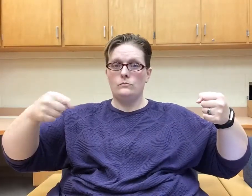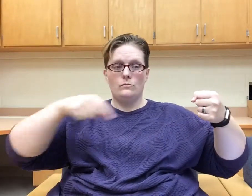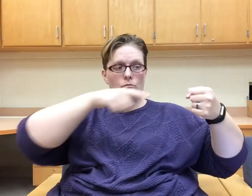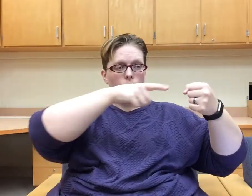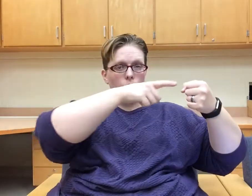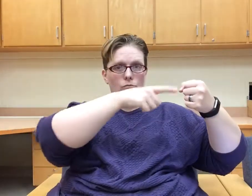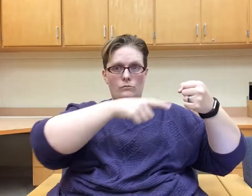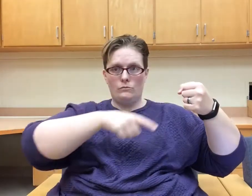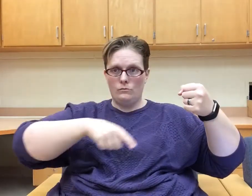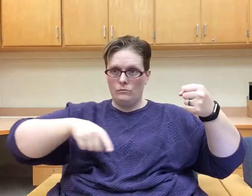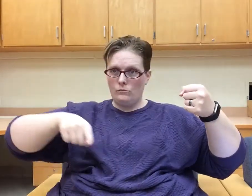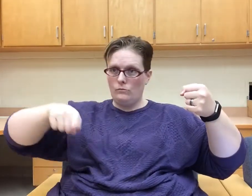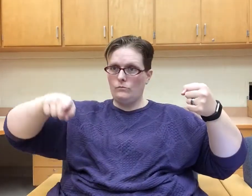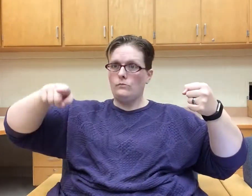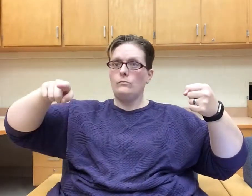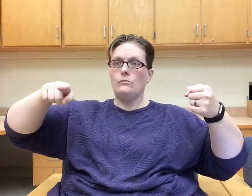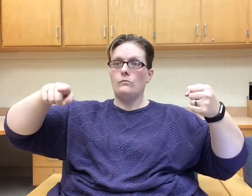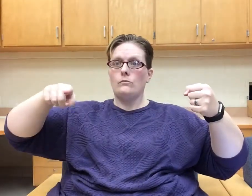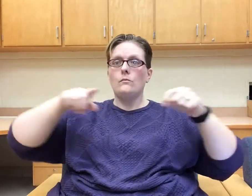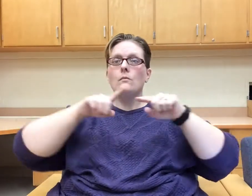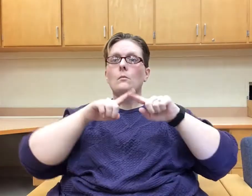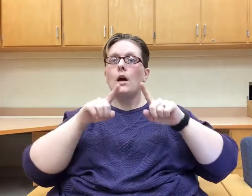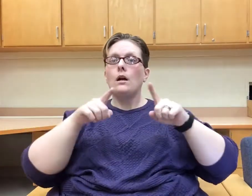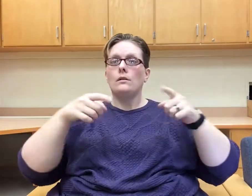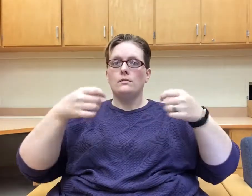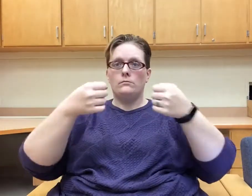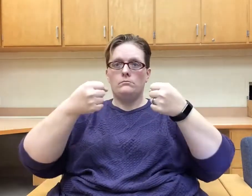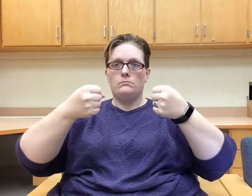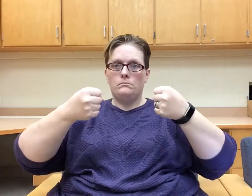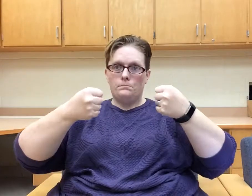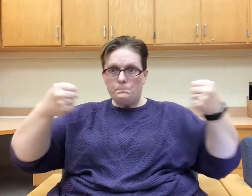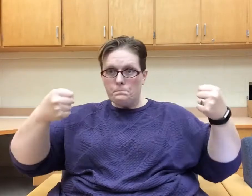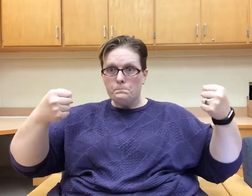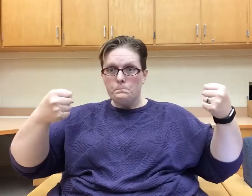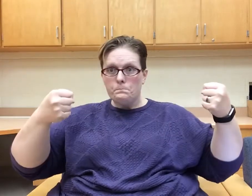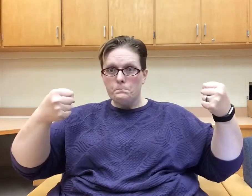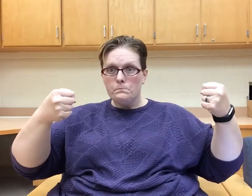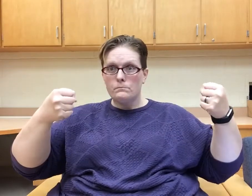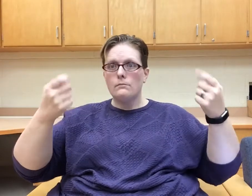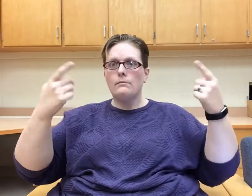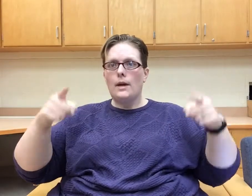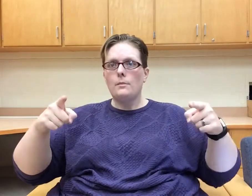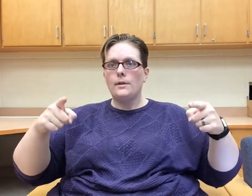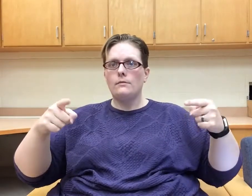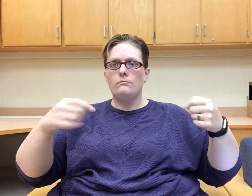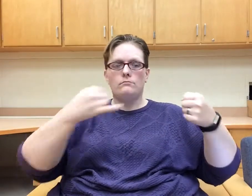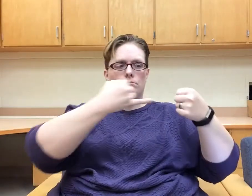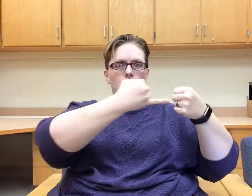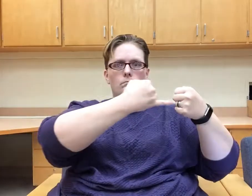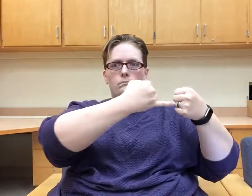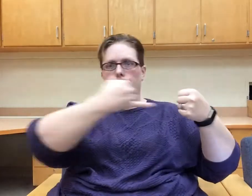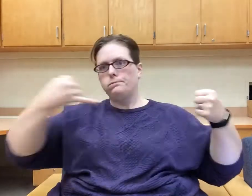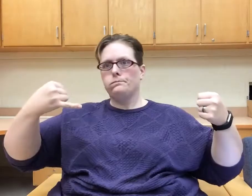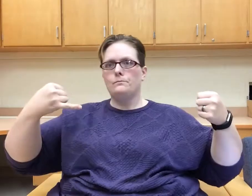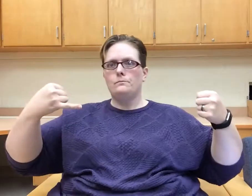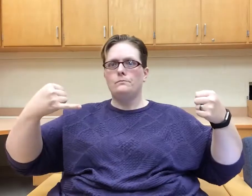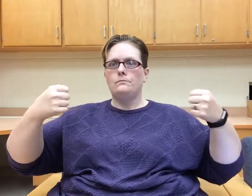in each hand. It would be slack and it would be bended. But when you pulled on them, you would get a straight line